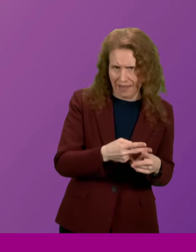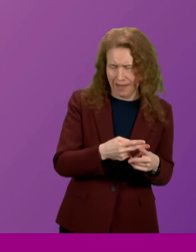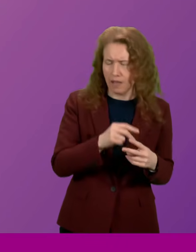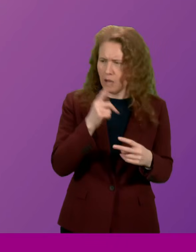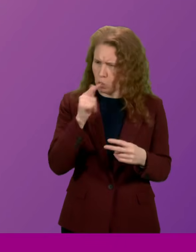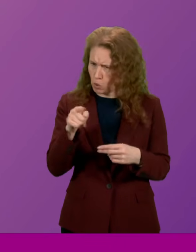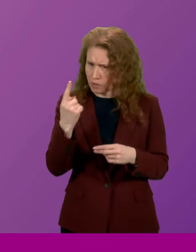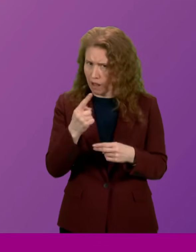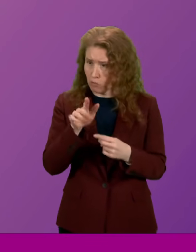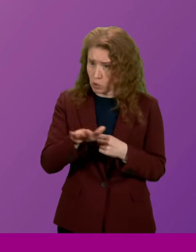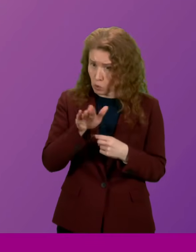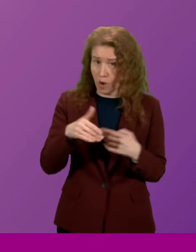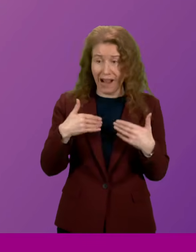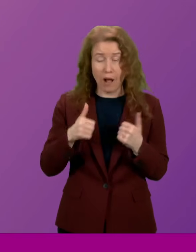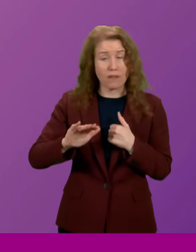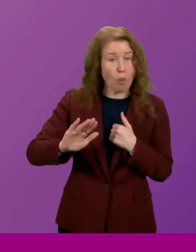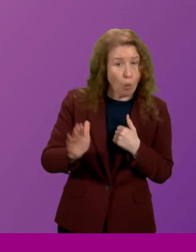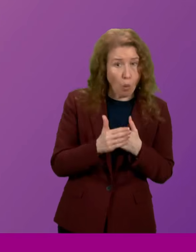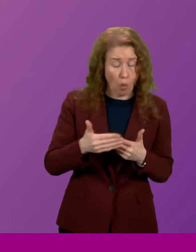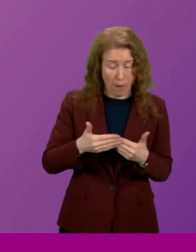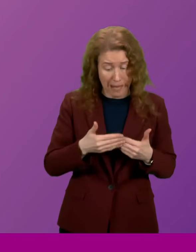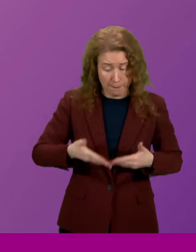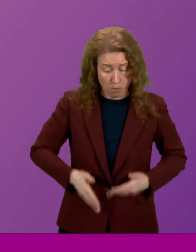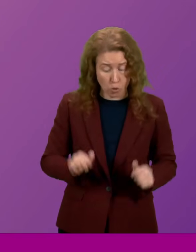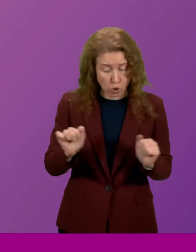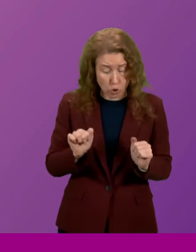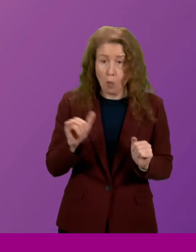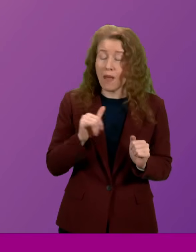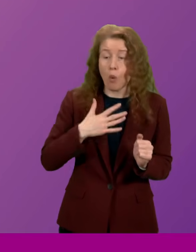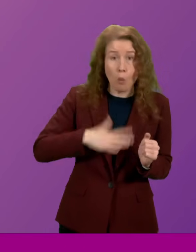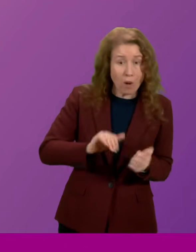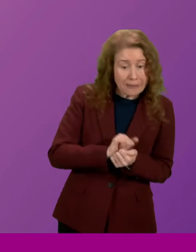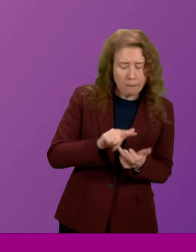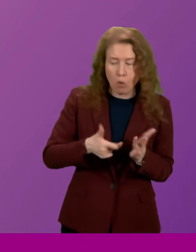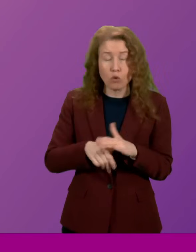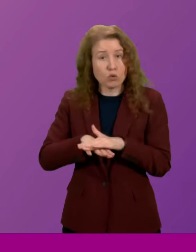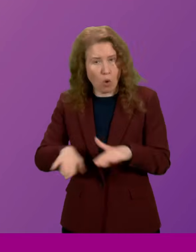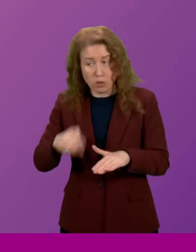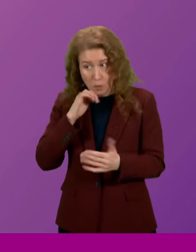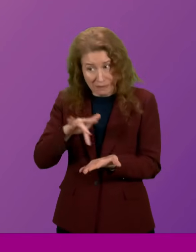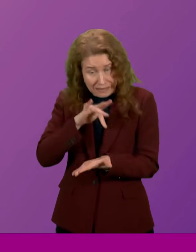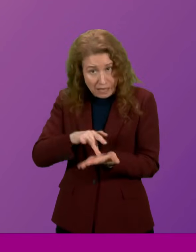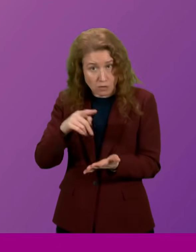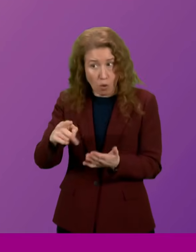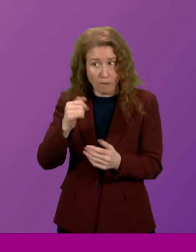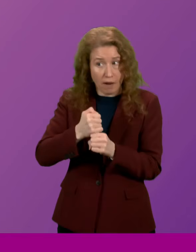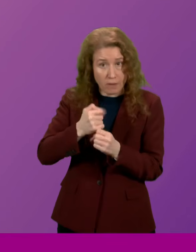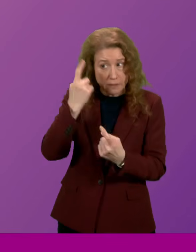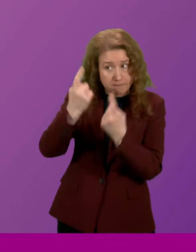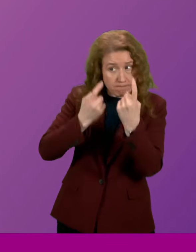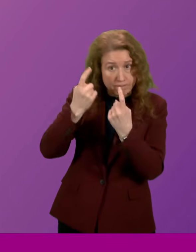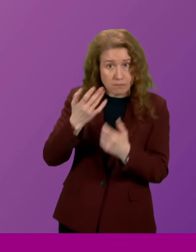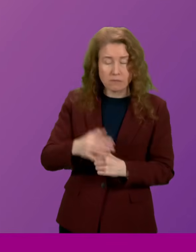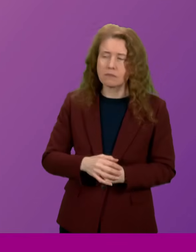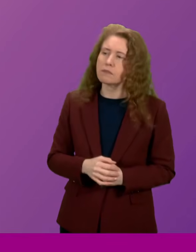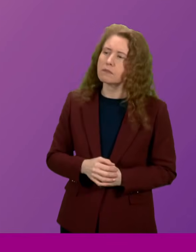an assurance that the health of all unborn babies, wanted or not, will be at the centre of the Government's thinking? First Minister.